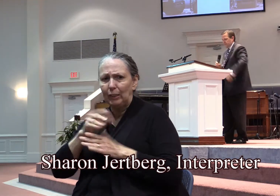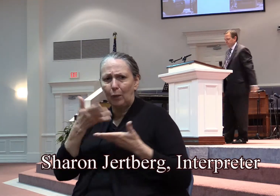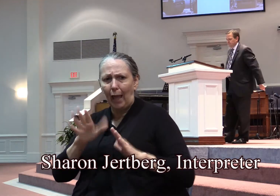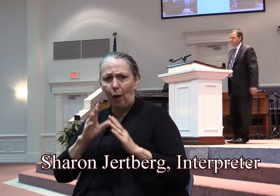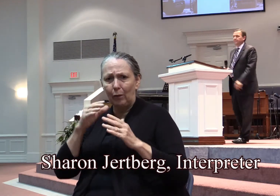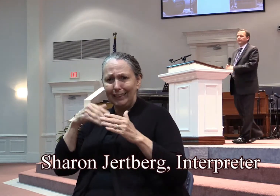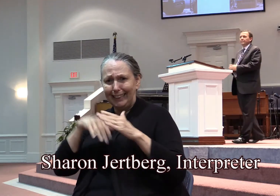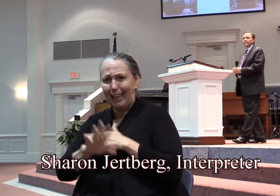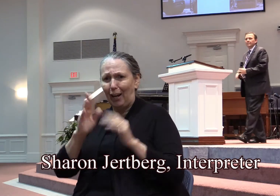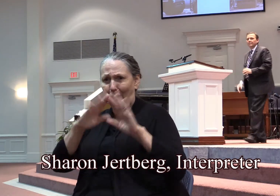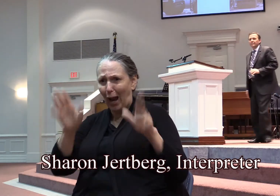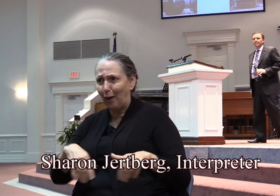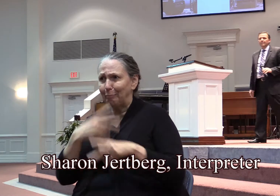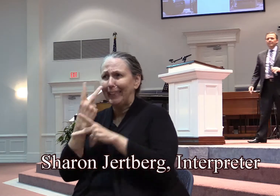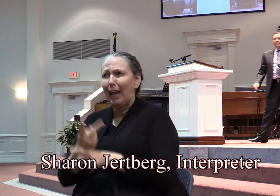houses.